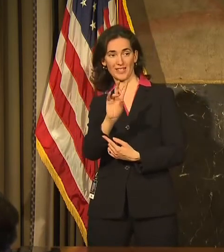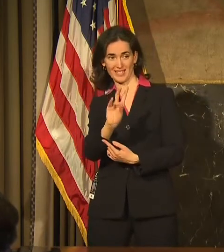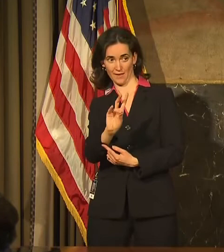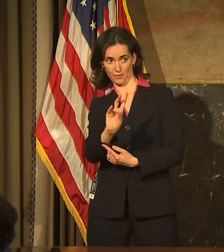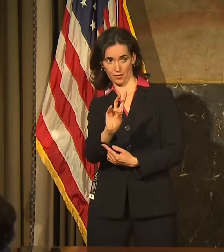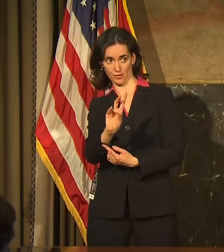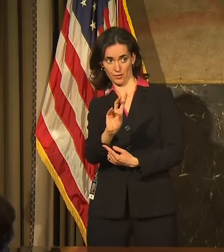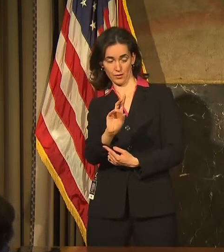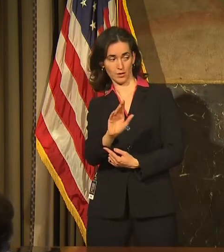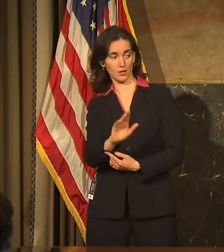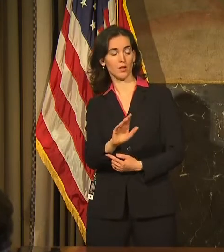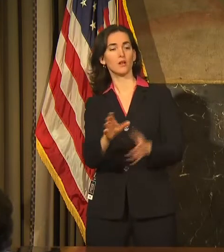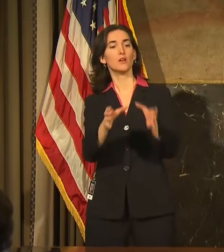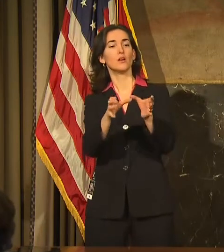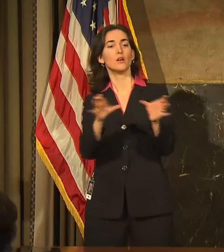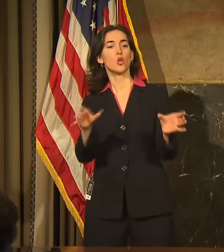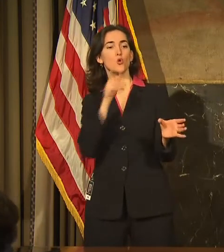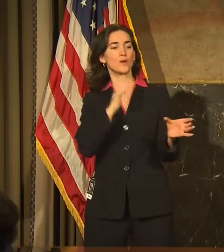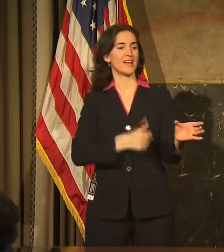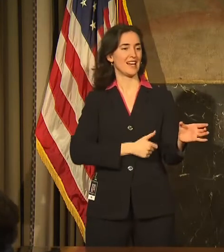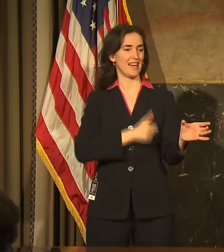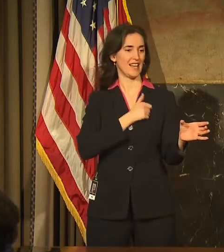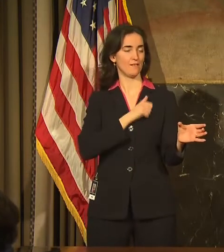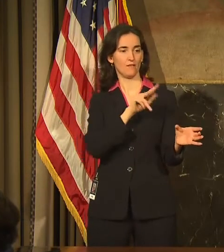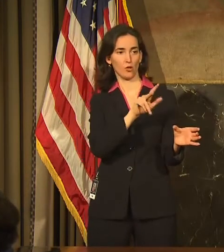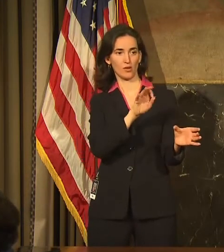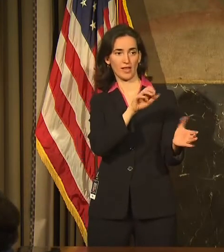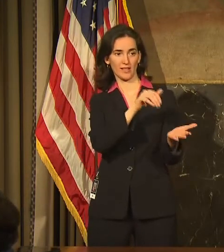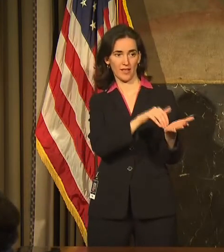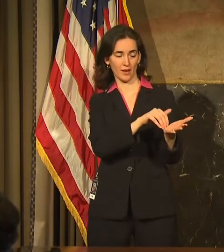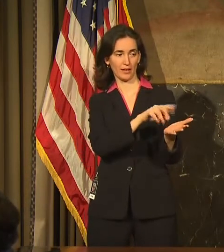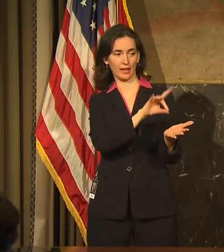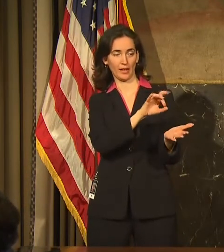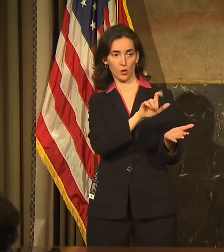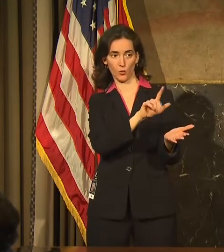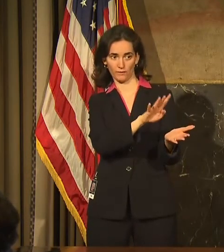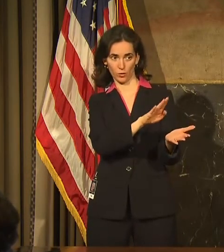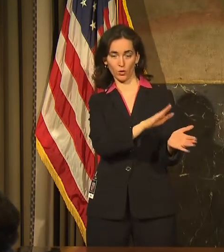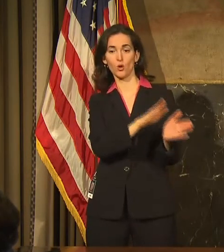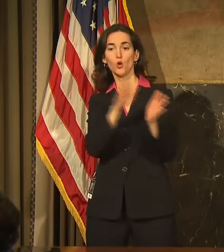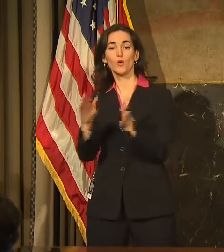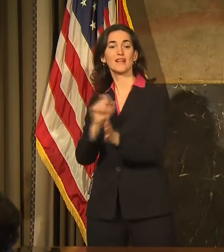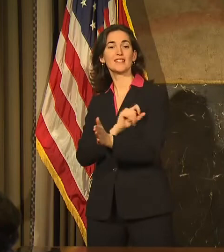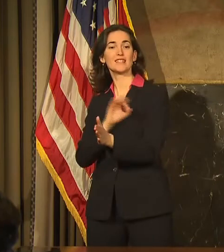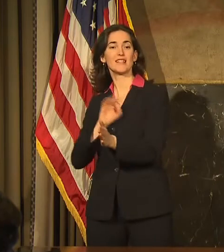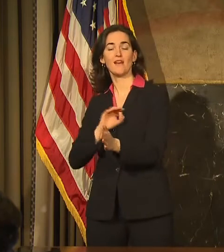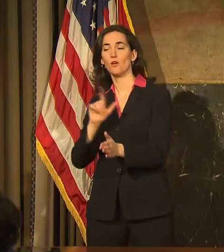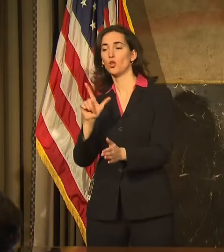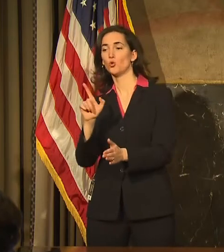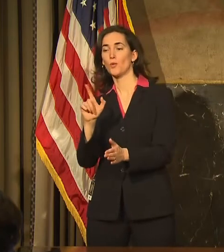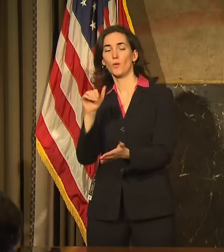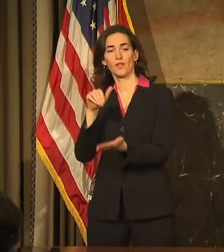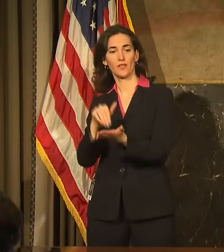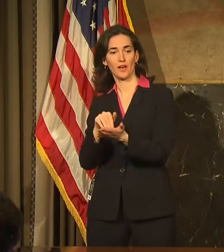61,427. That breaks down for resident doses of 39,824, staff doses of